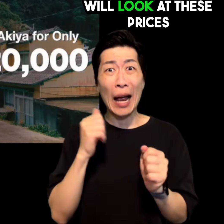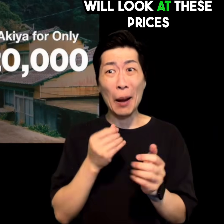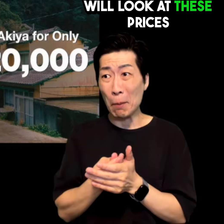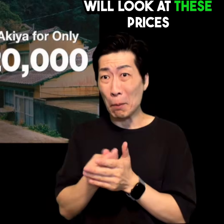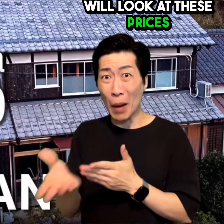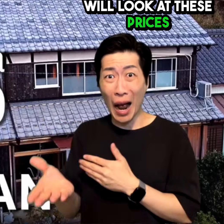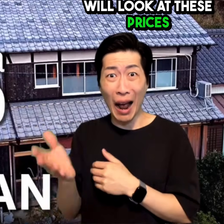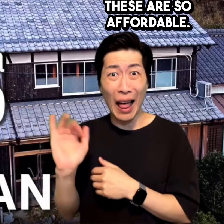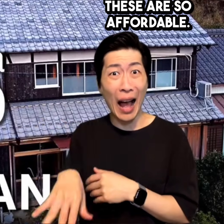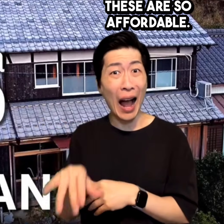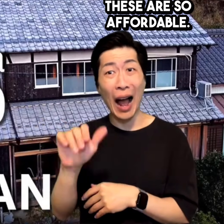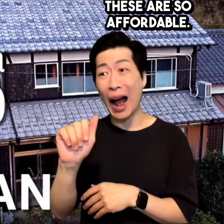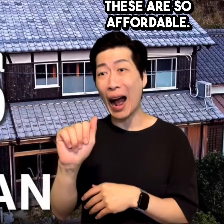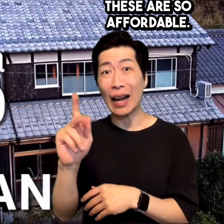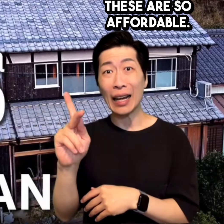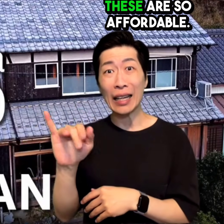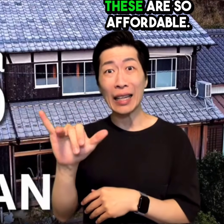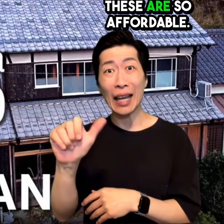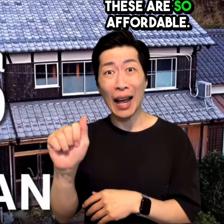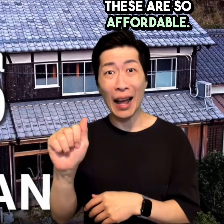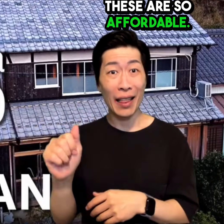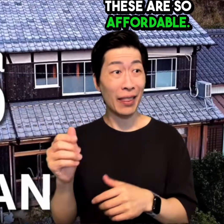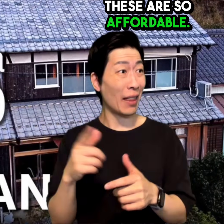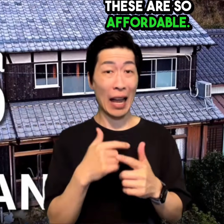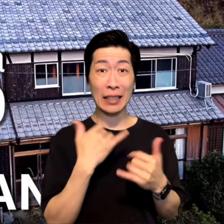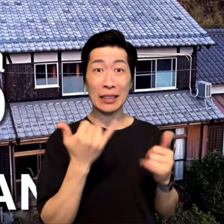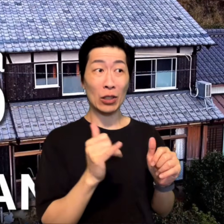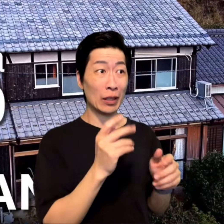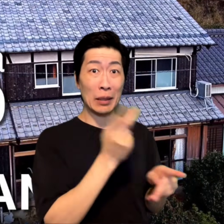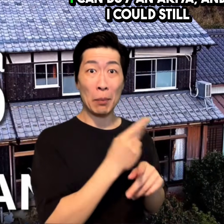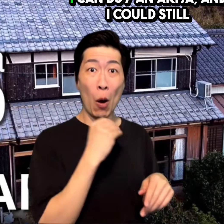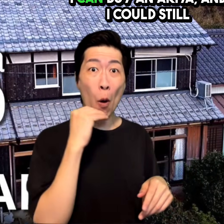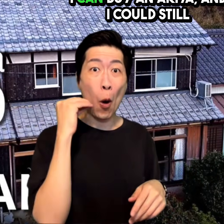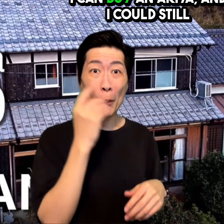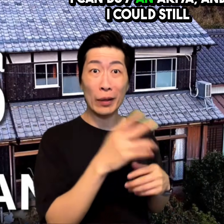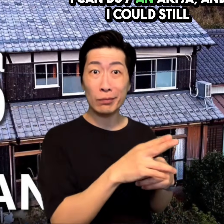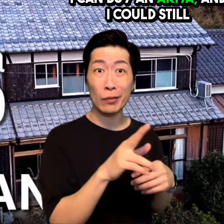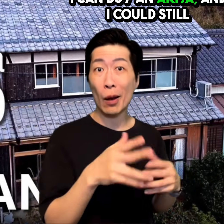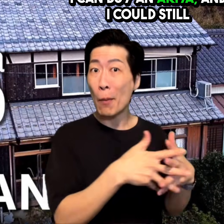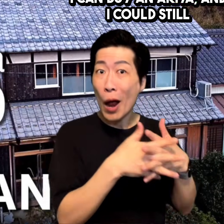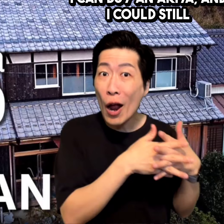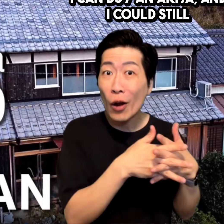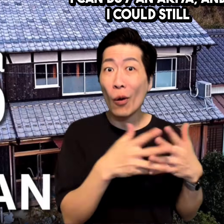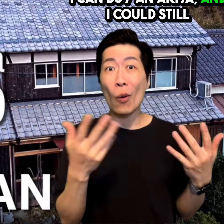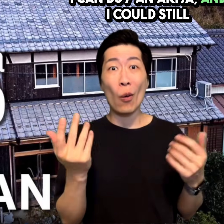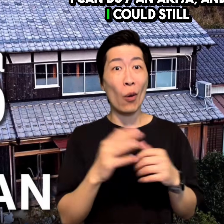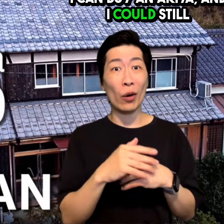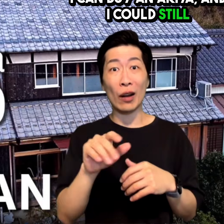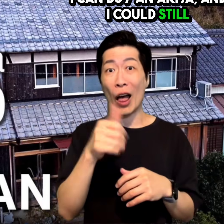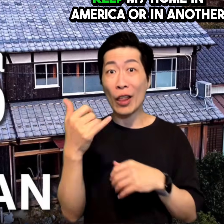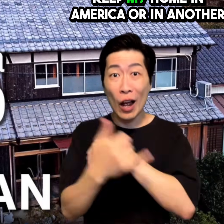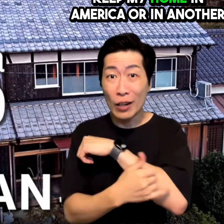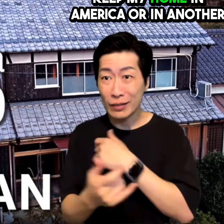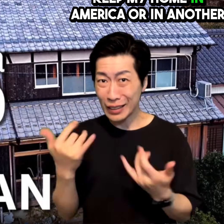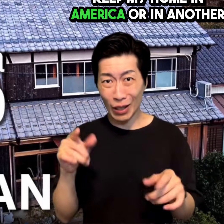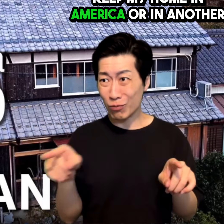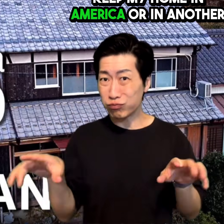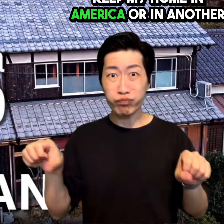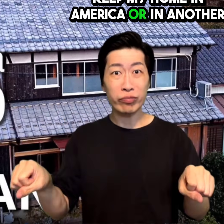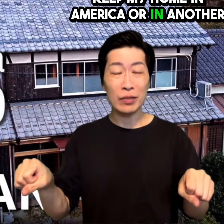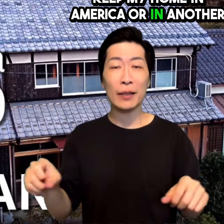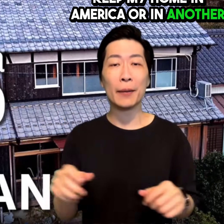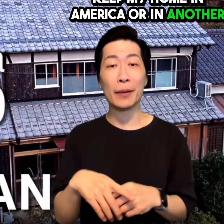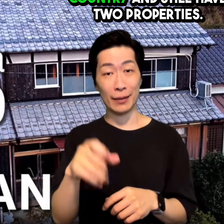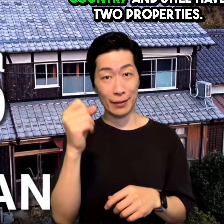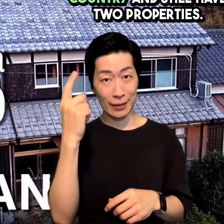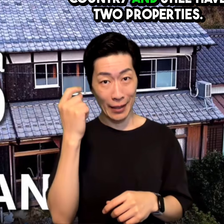will look at these prices and think like, wow, these are so affordable. I can buy an Akiya and I can still keep my home in America